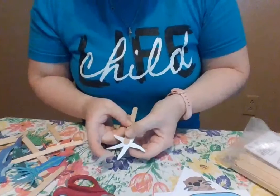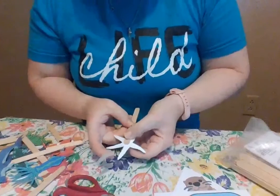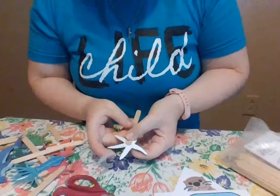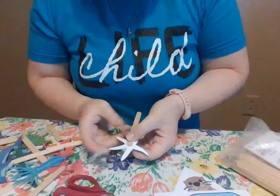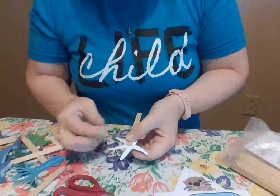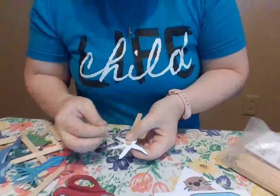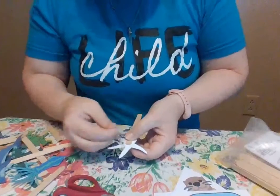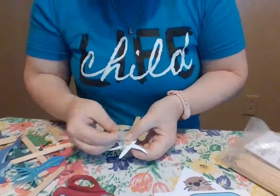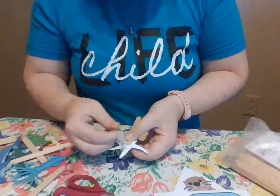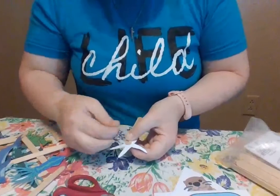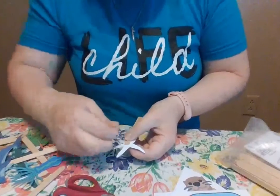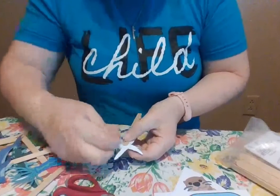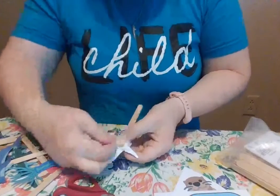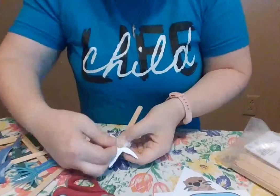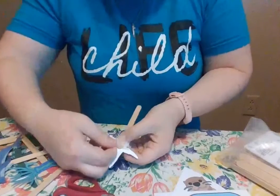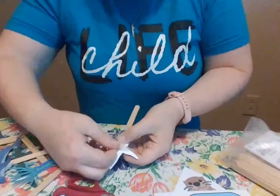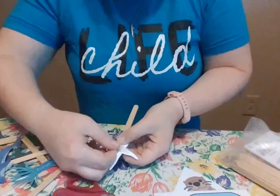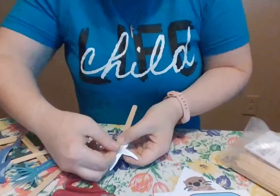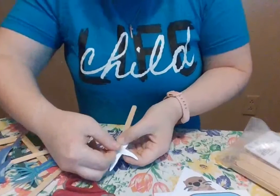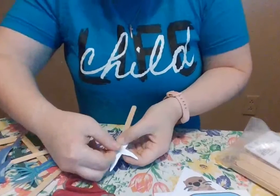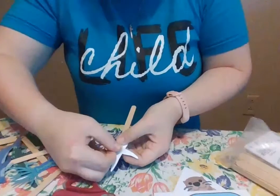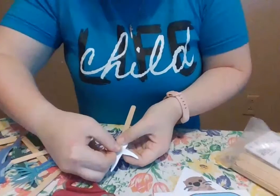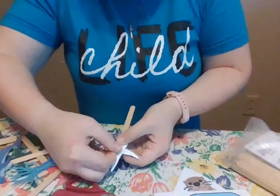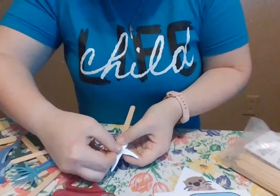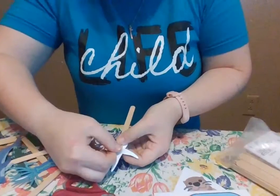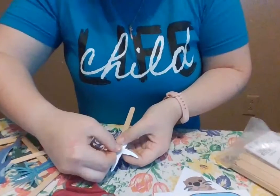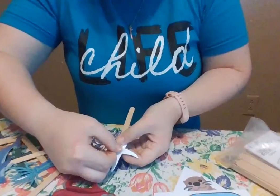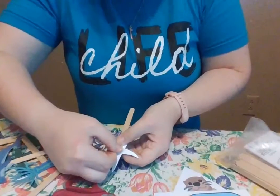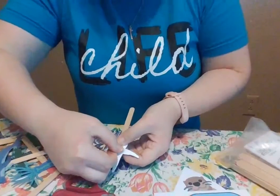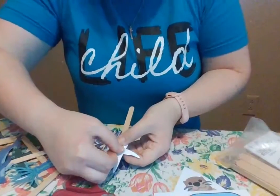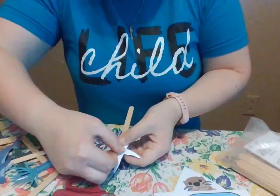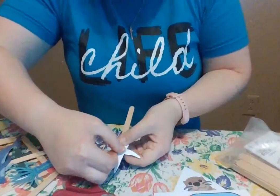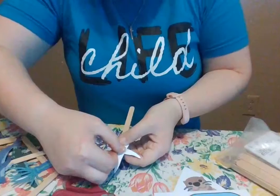on here. What I'm going to do is I'm going to put it